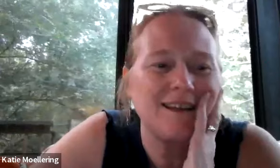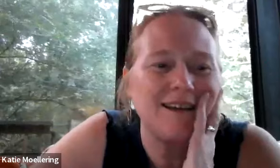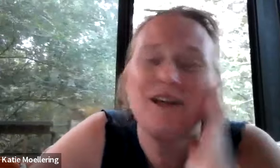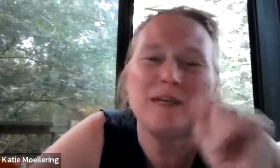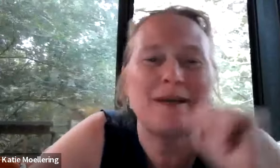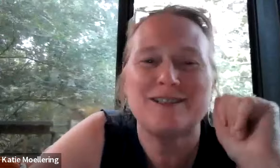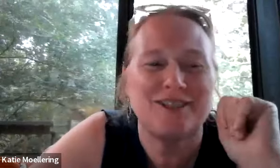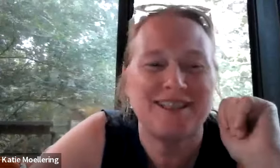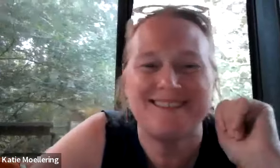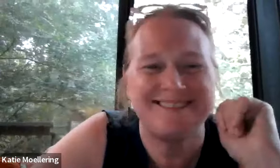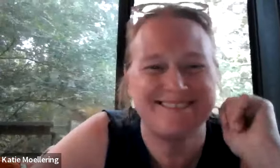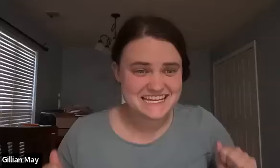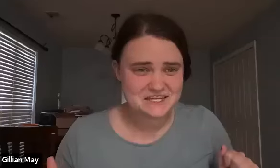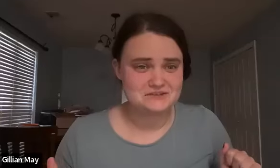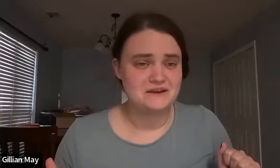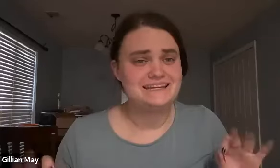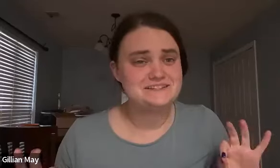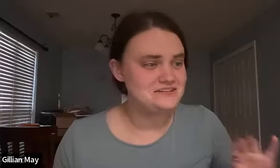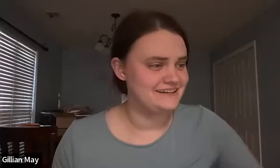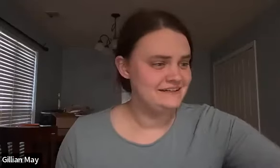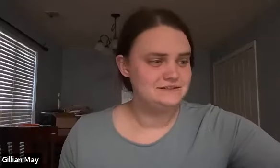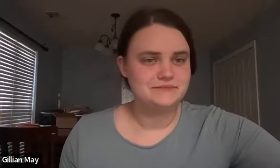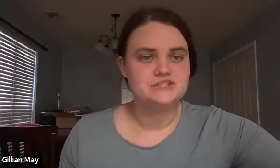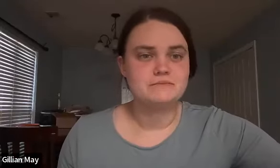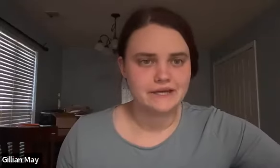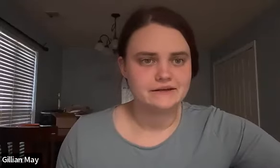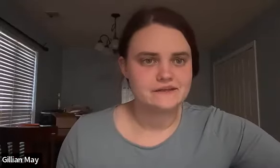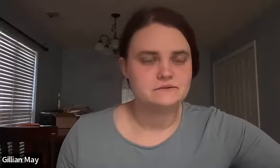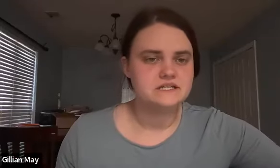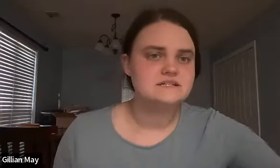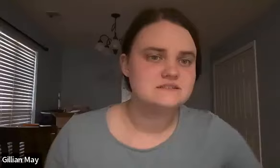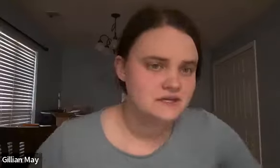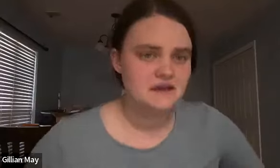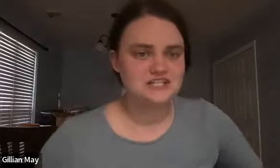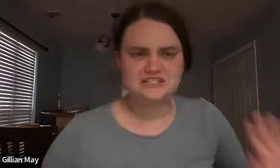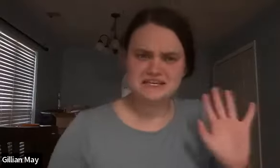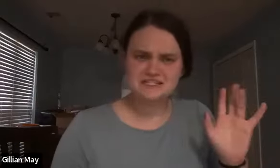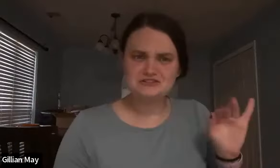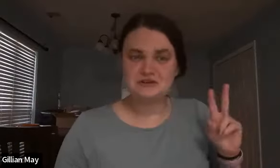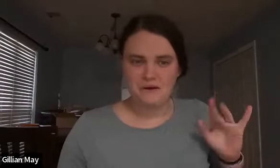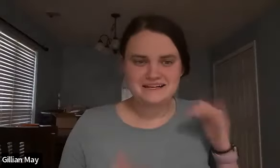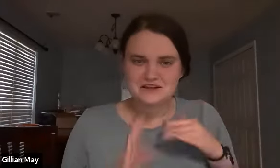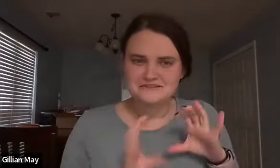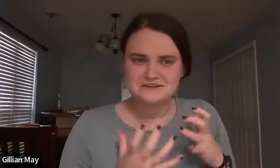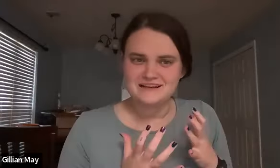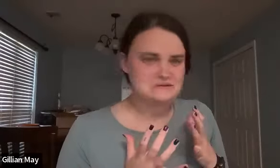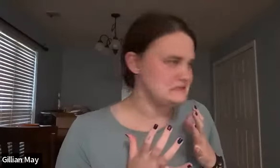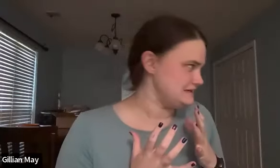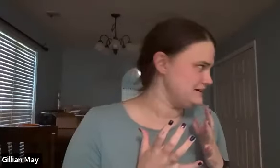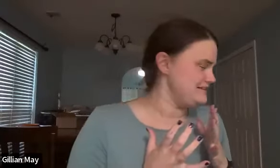And I'll hand it back to you, Jillian. Yes, thank you. Sorry. He's all good. Being dramatic. That's what he is. He doesn't usually whine as often during class. So I was like, okay, that's a